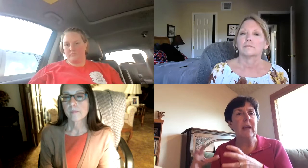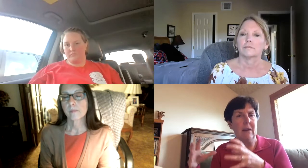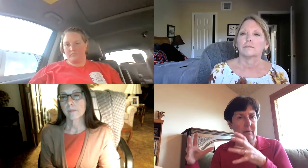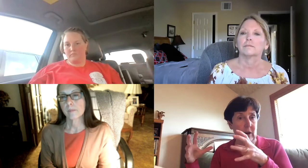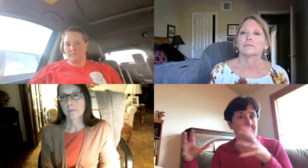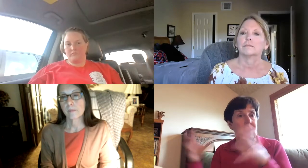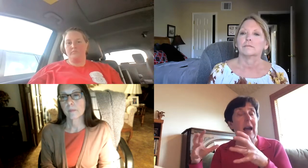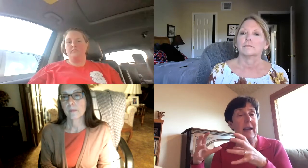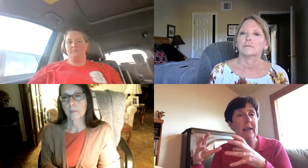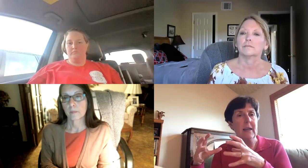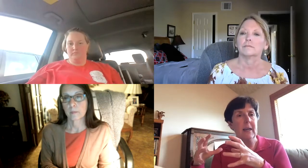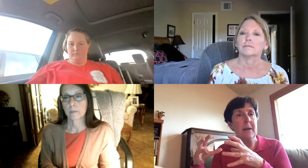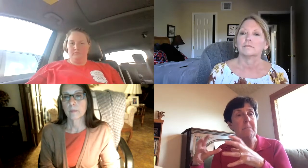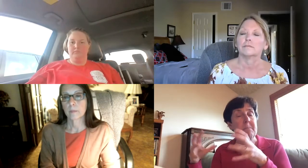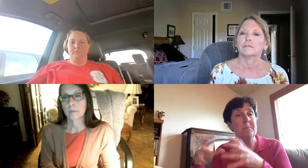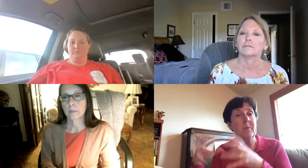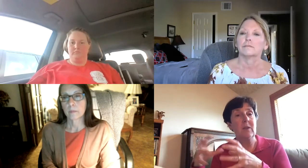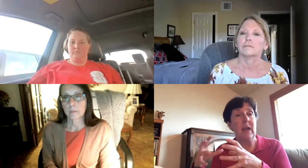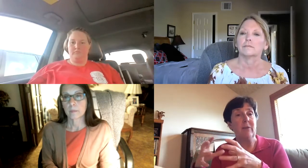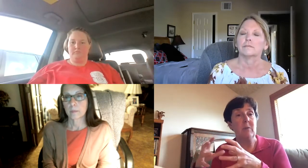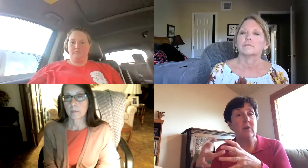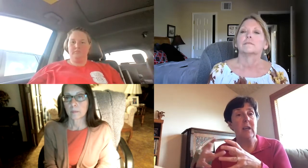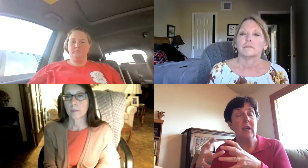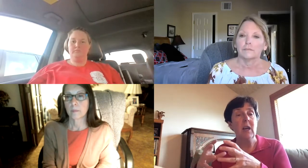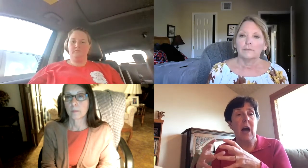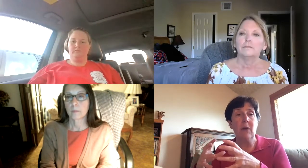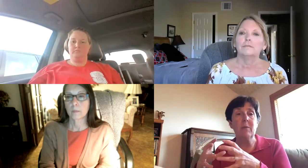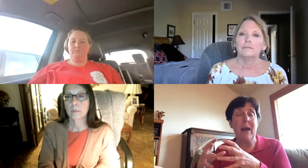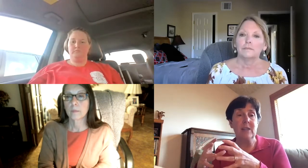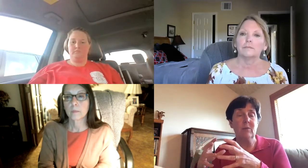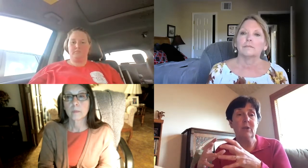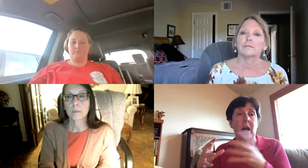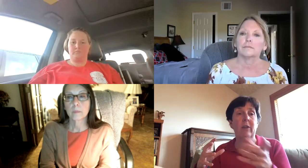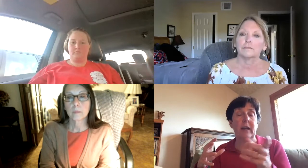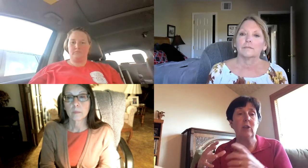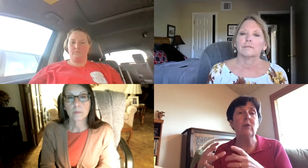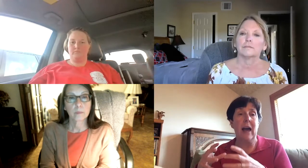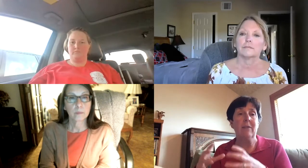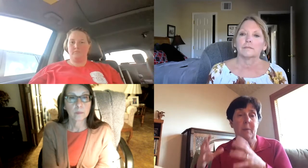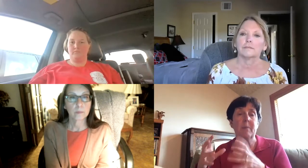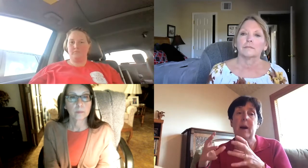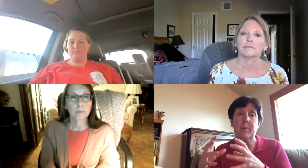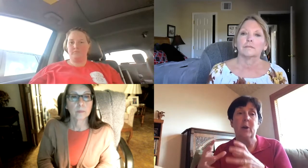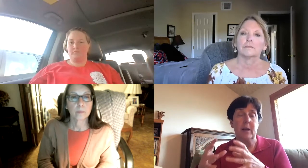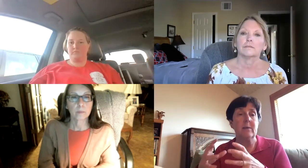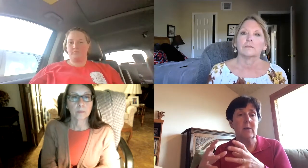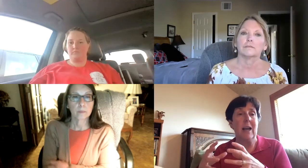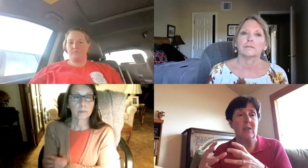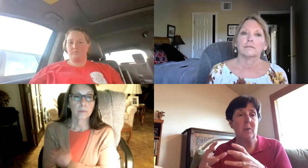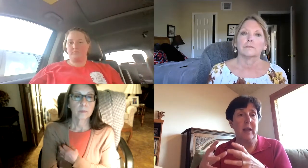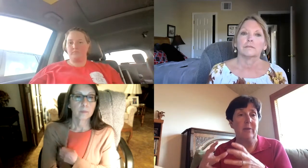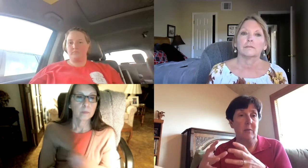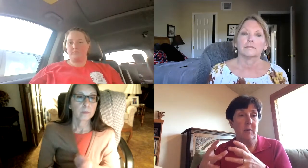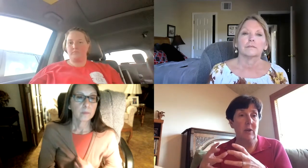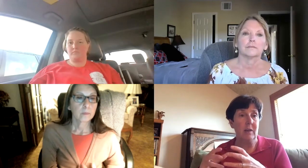we have a very tight deaf community. I would imagine, Rochelle, that you have a pretty